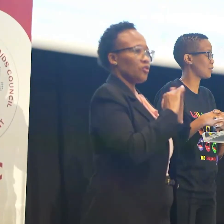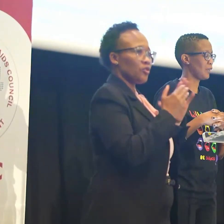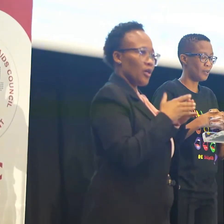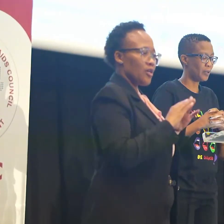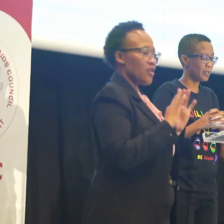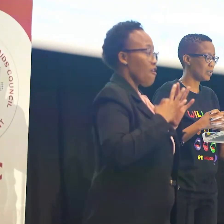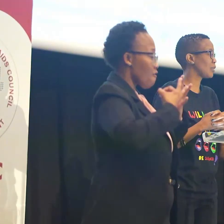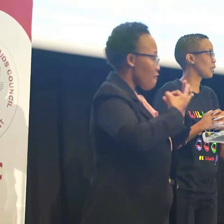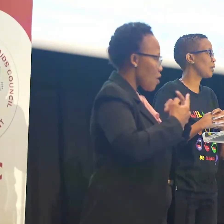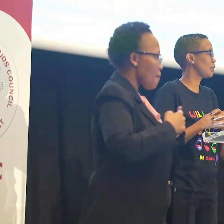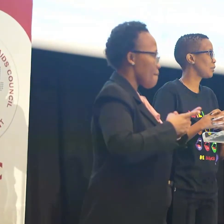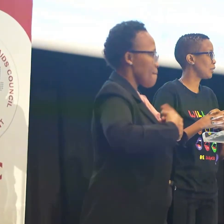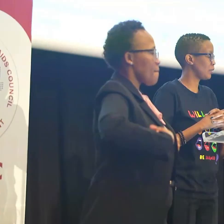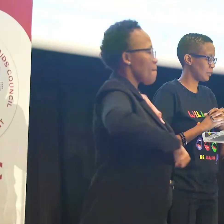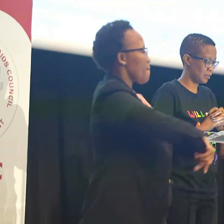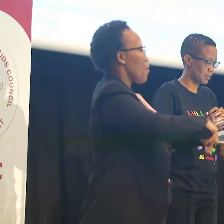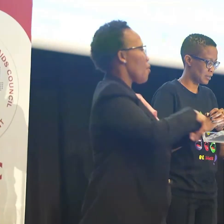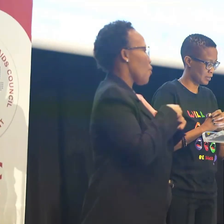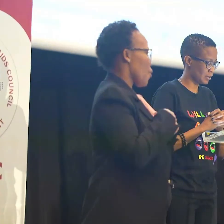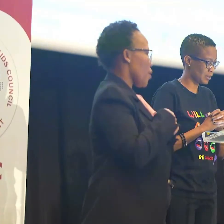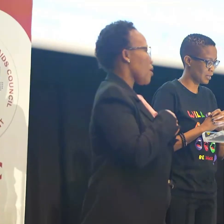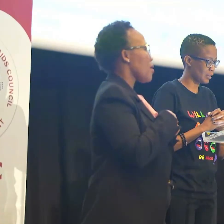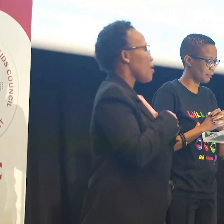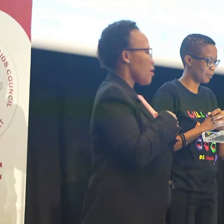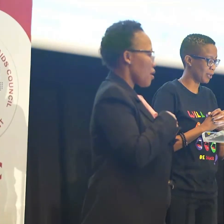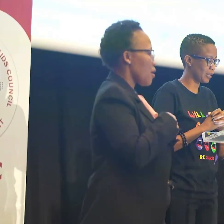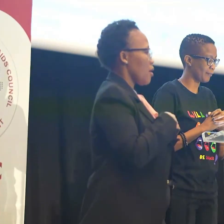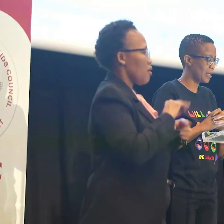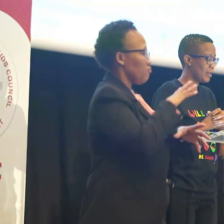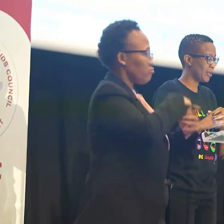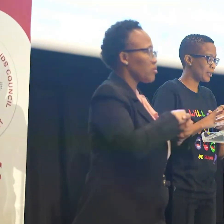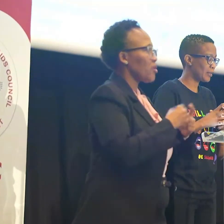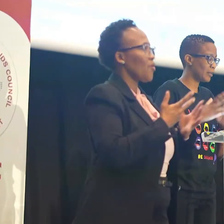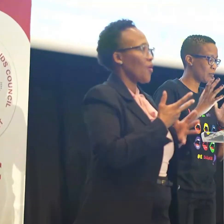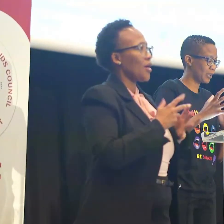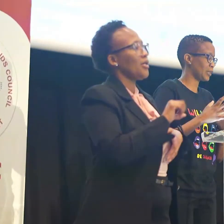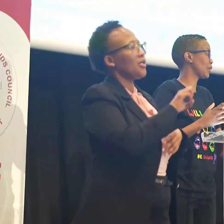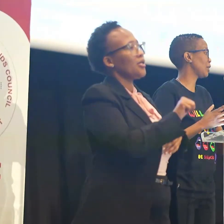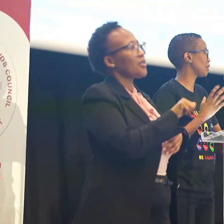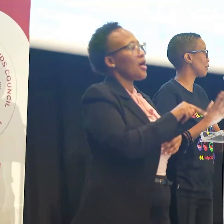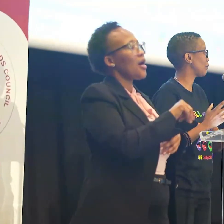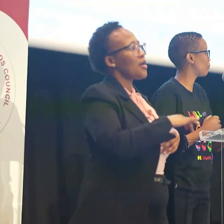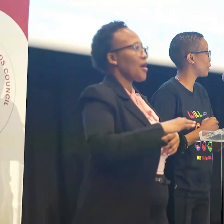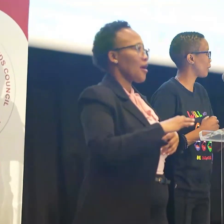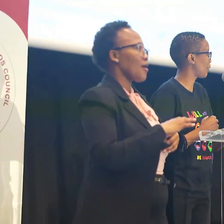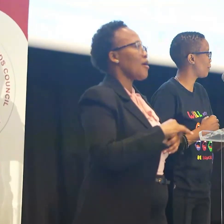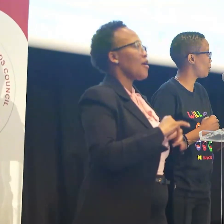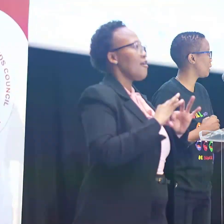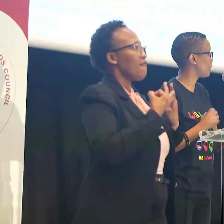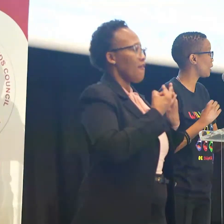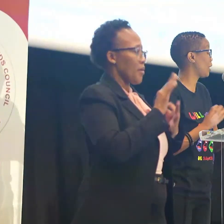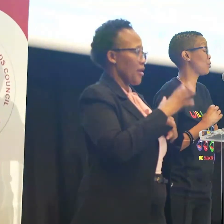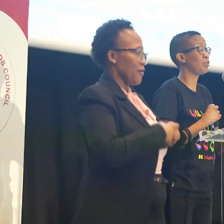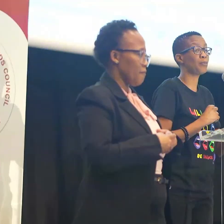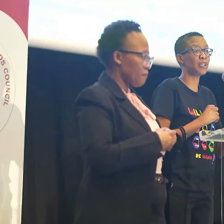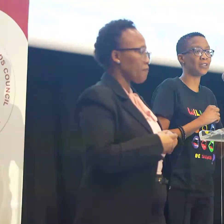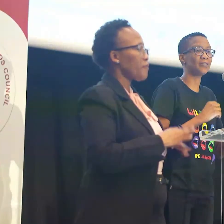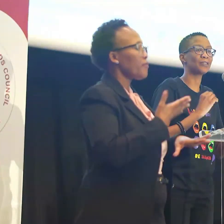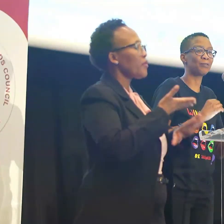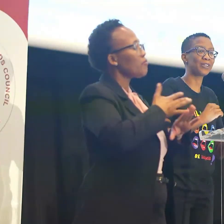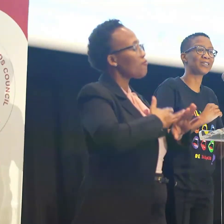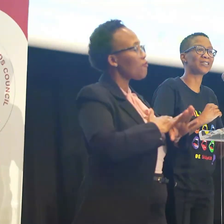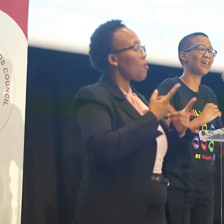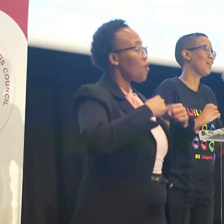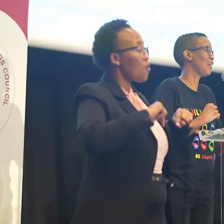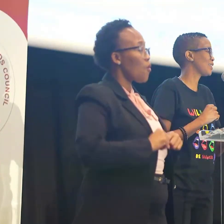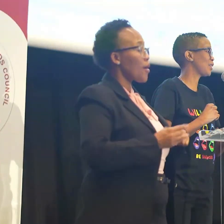sectors within the SANAC family. But I think once again, before we even get to the objectives of